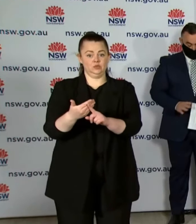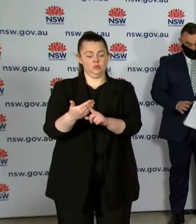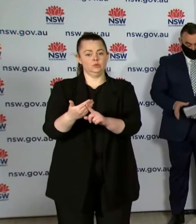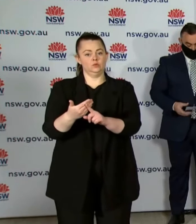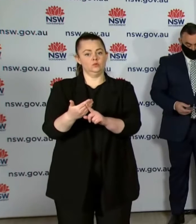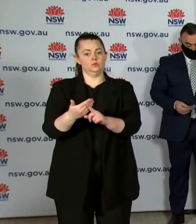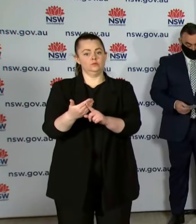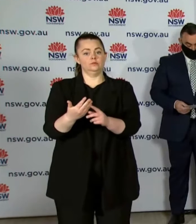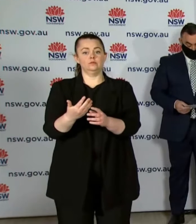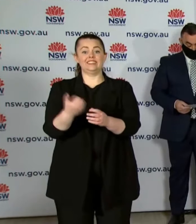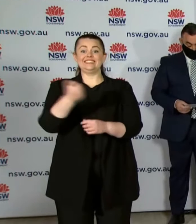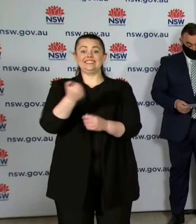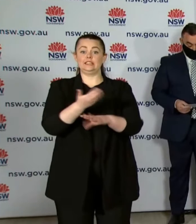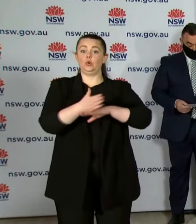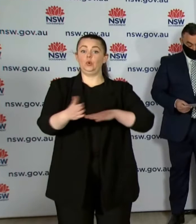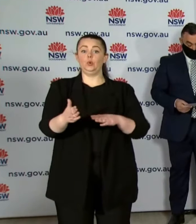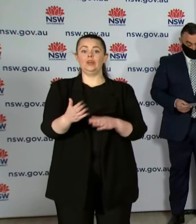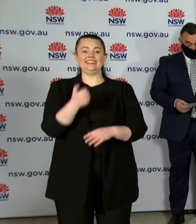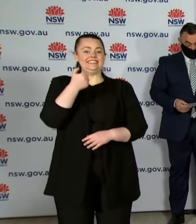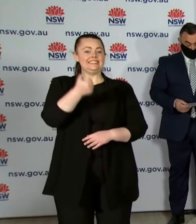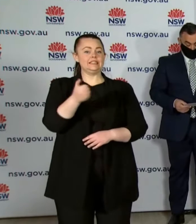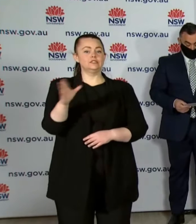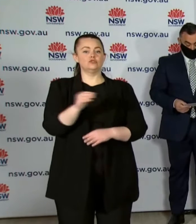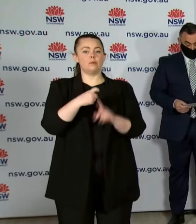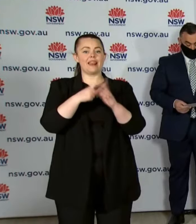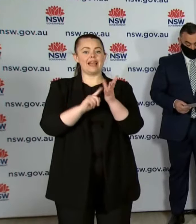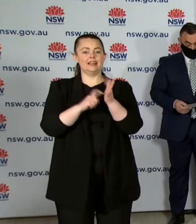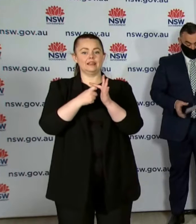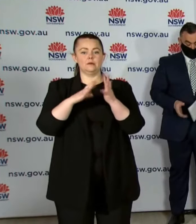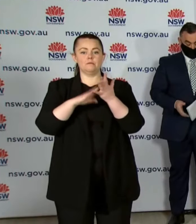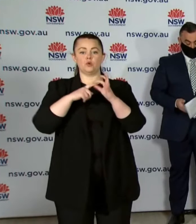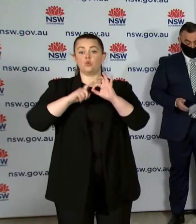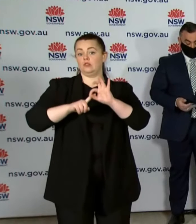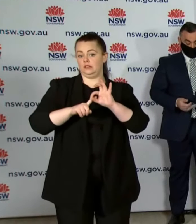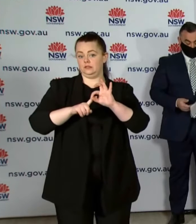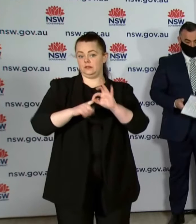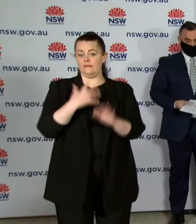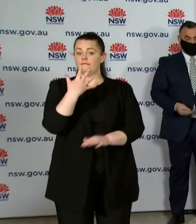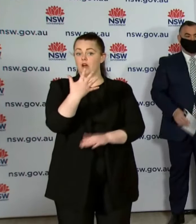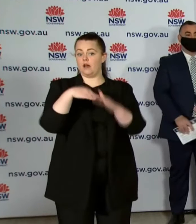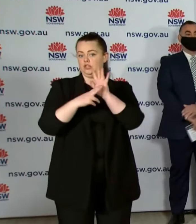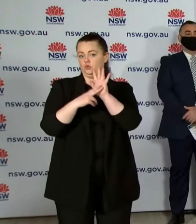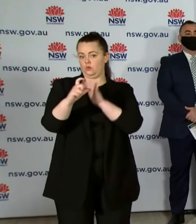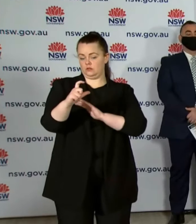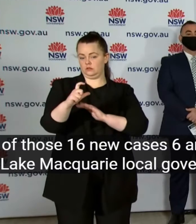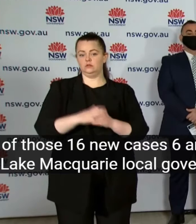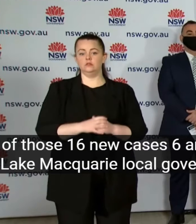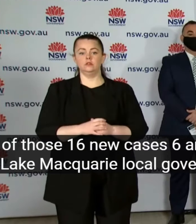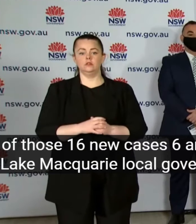cases, 6 are from Lake Macquarie Local Government Area, 5 are from Newcastle Local Government